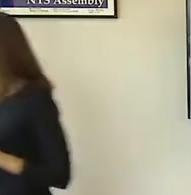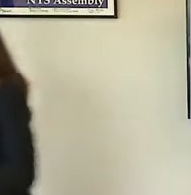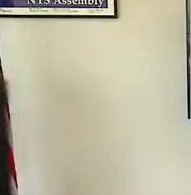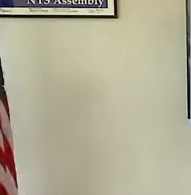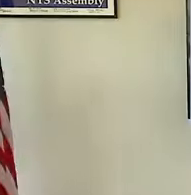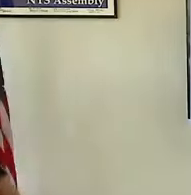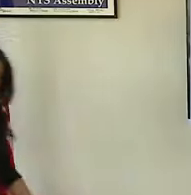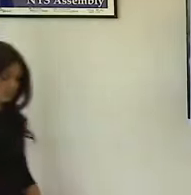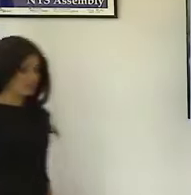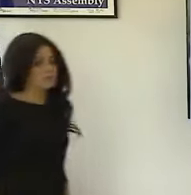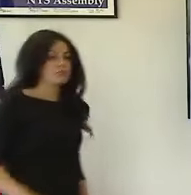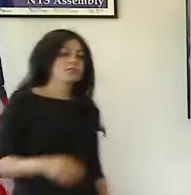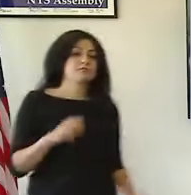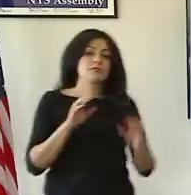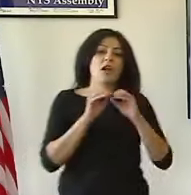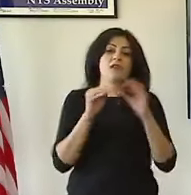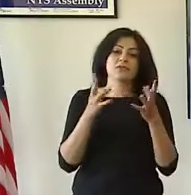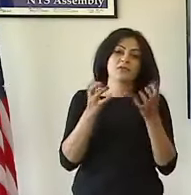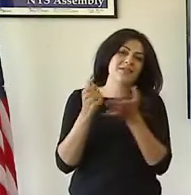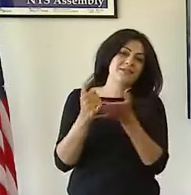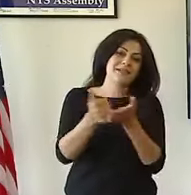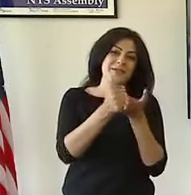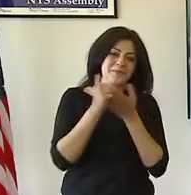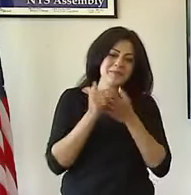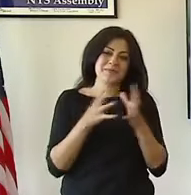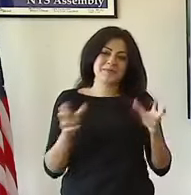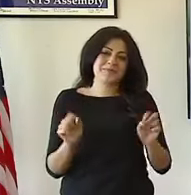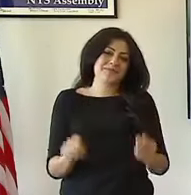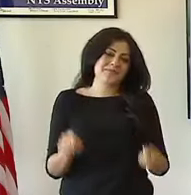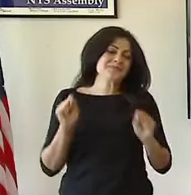to obviously be as helpful as we can. So